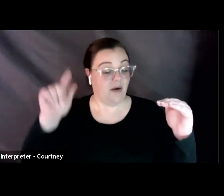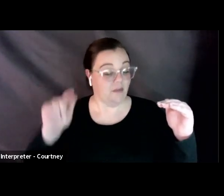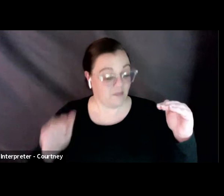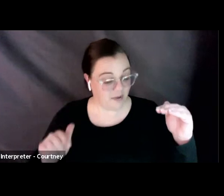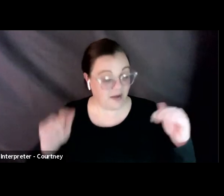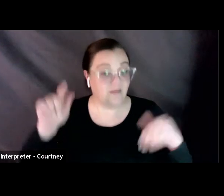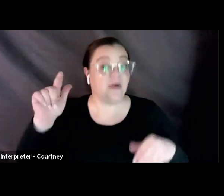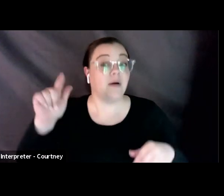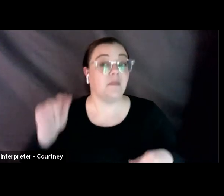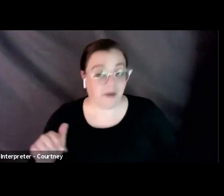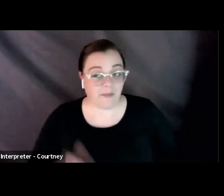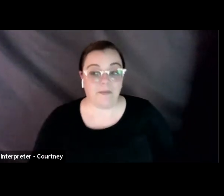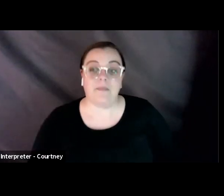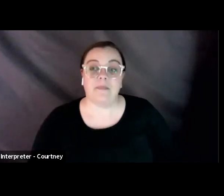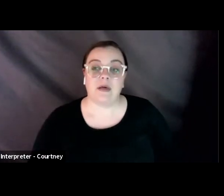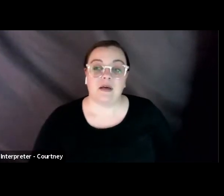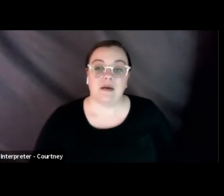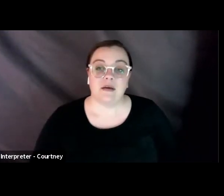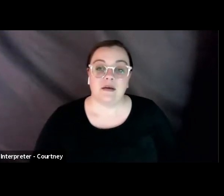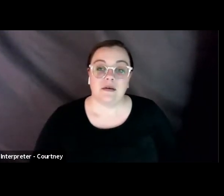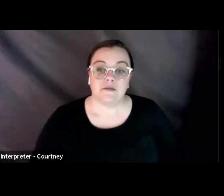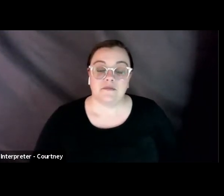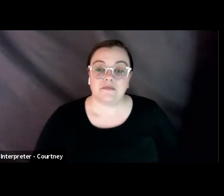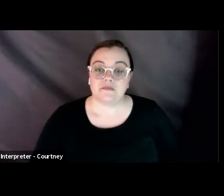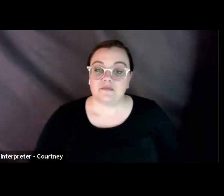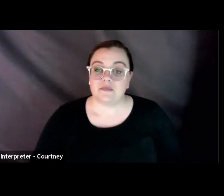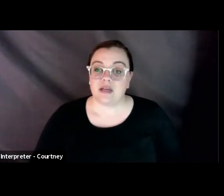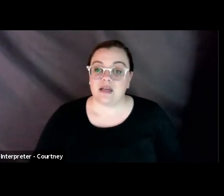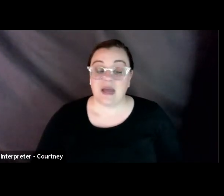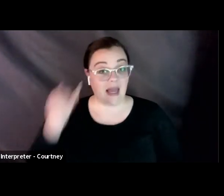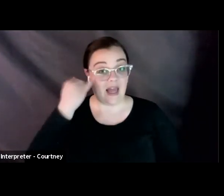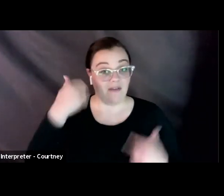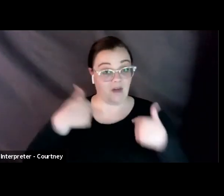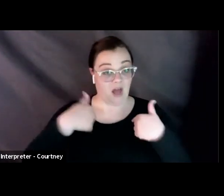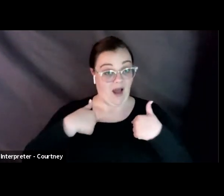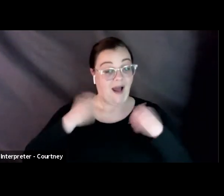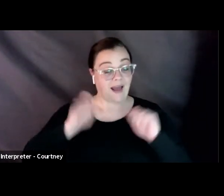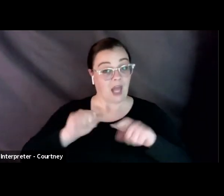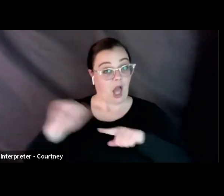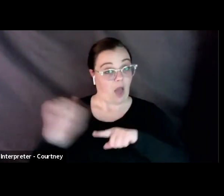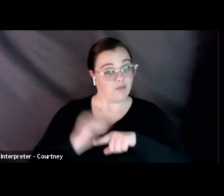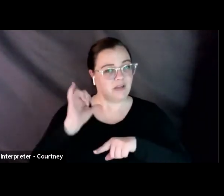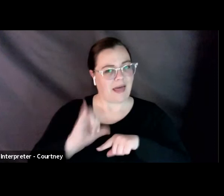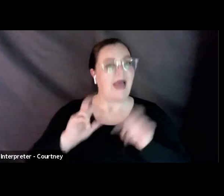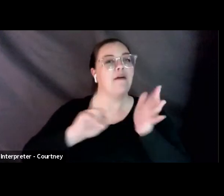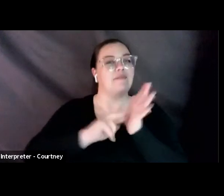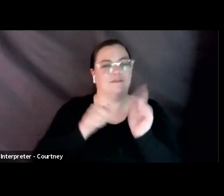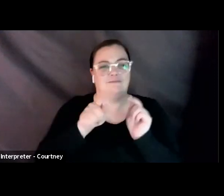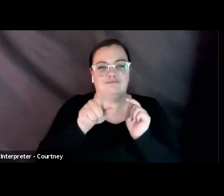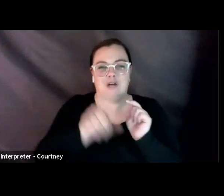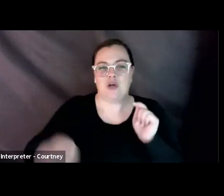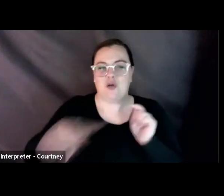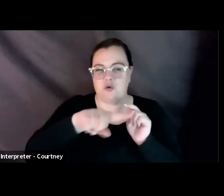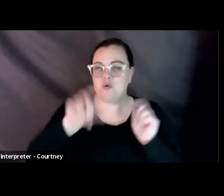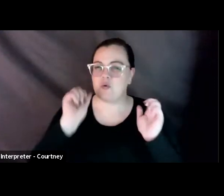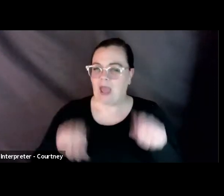mum, mum, mum, mum. And if I can do it, there's a really big chance that you can do that too. I know it gets pretty low.